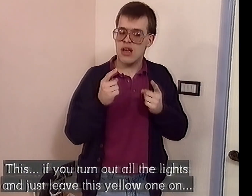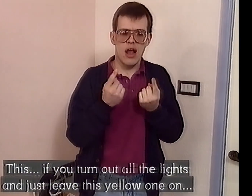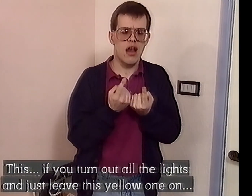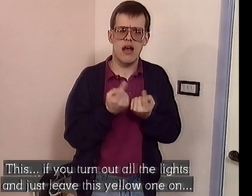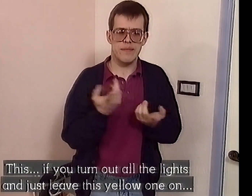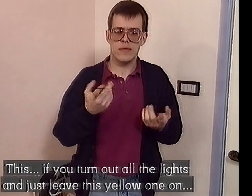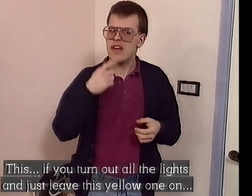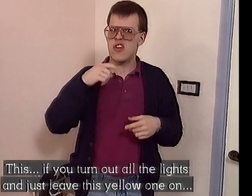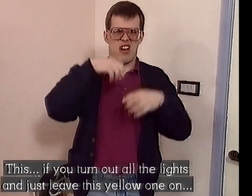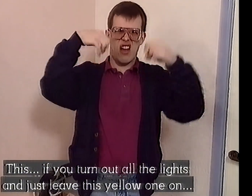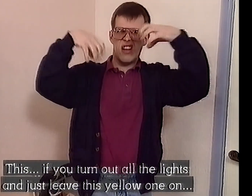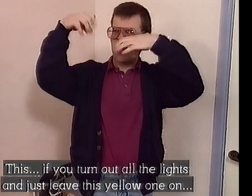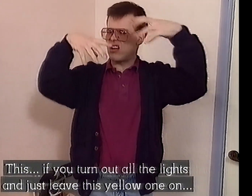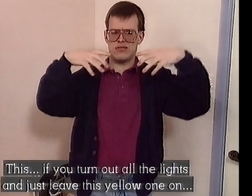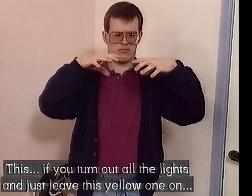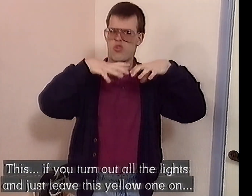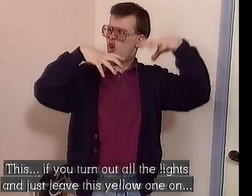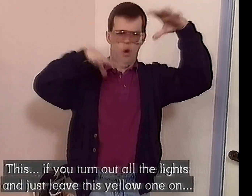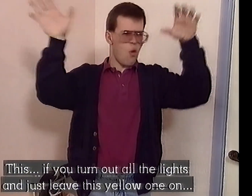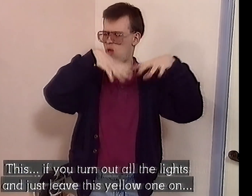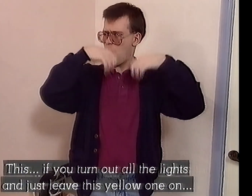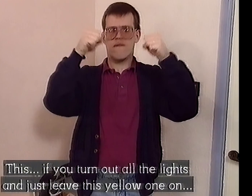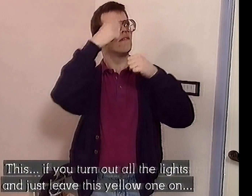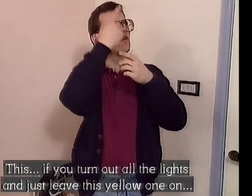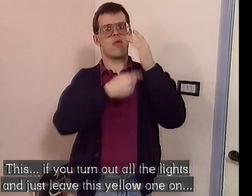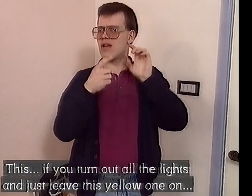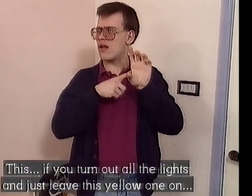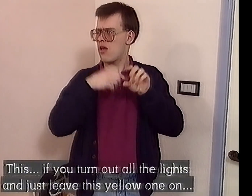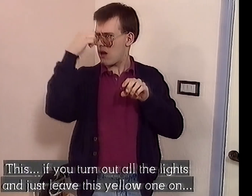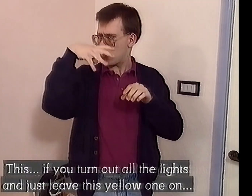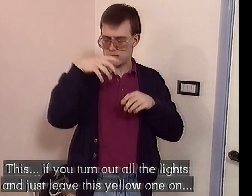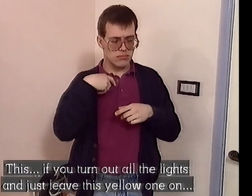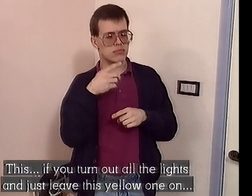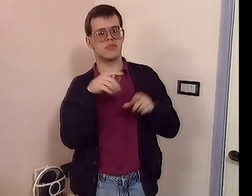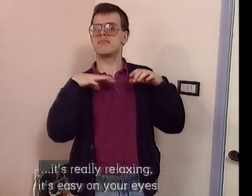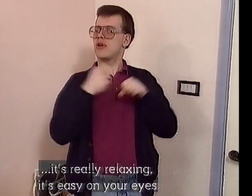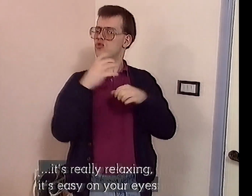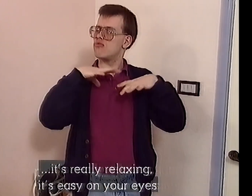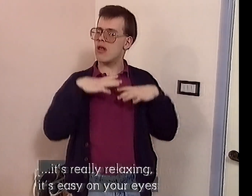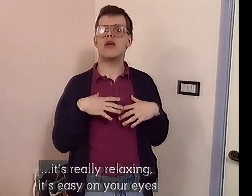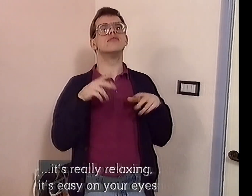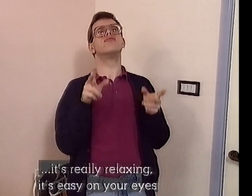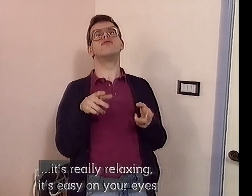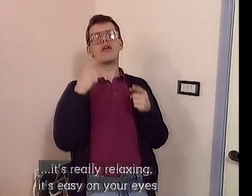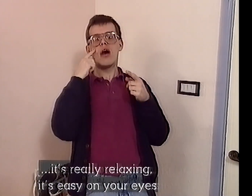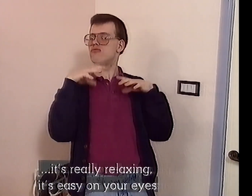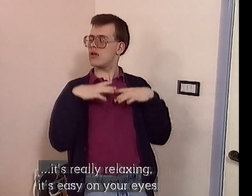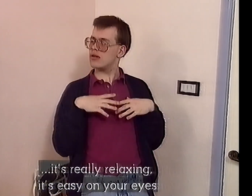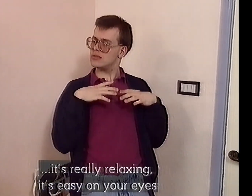This is like, if you turn out all the lights and you just leave this yellow one on, it's really relaxing. It's easy